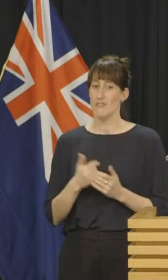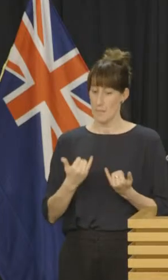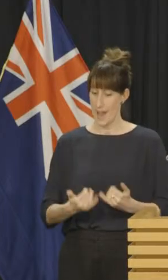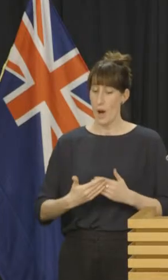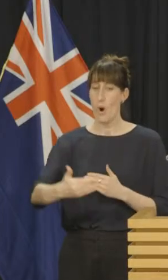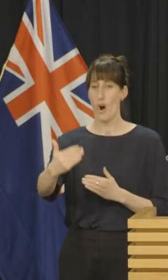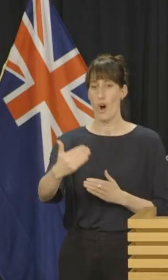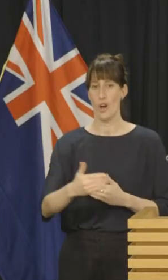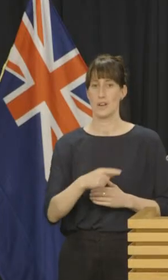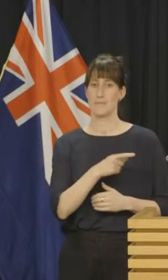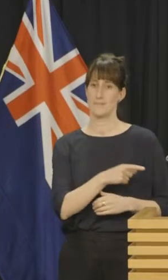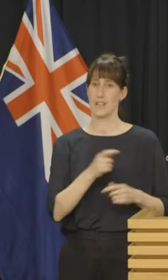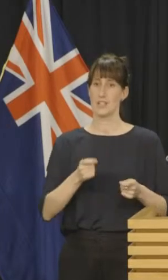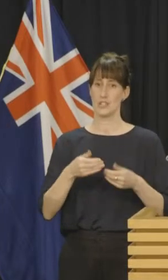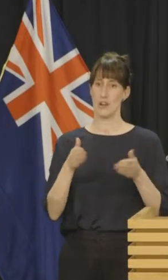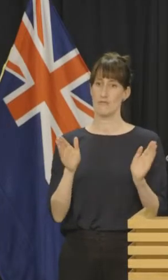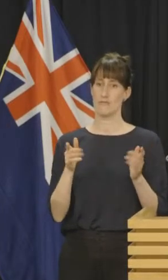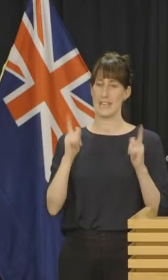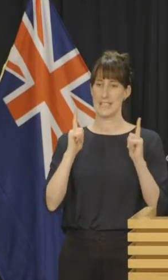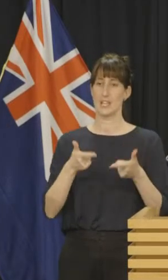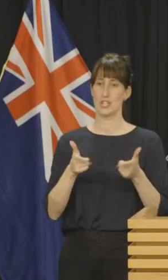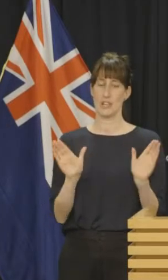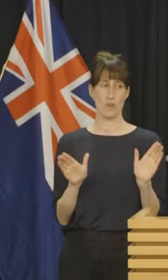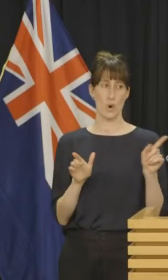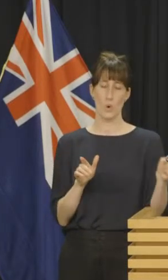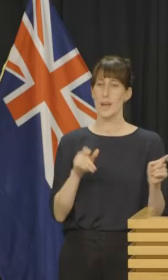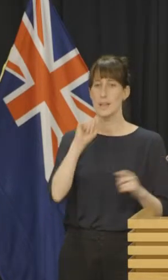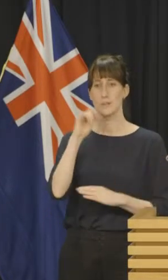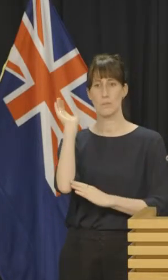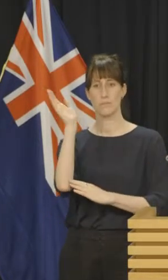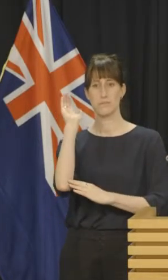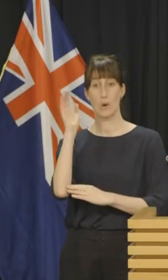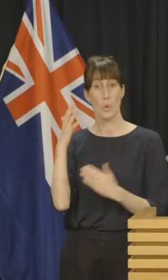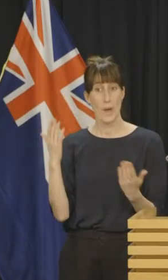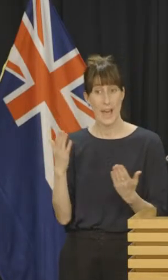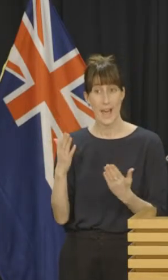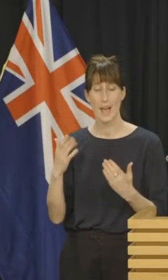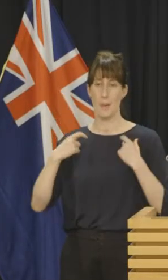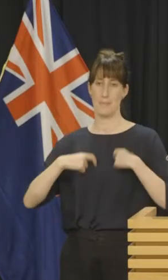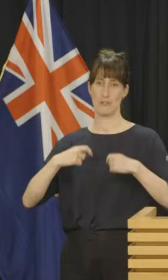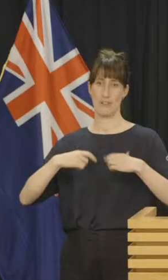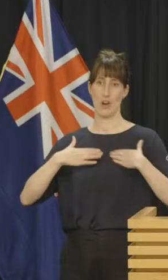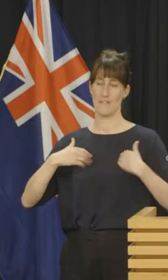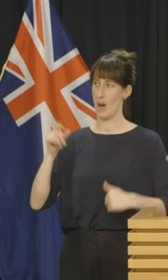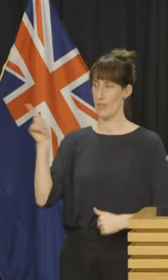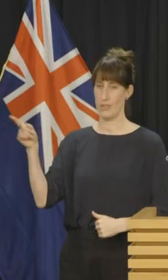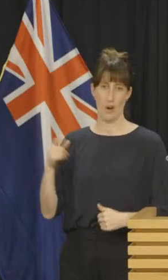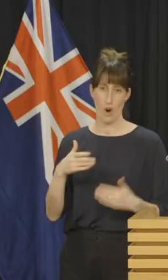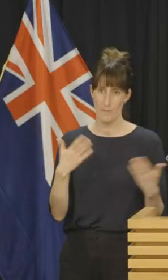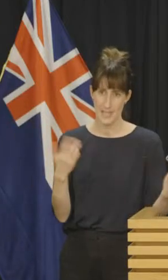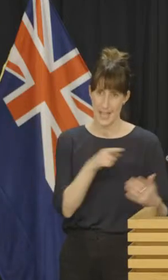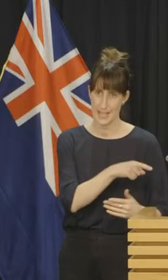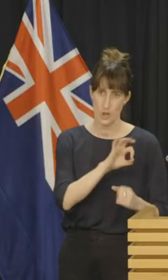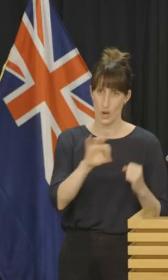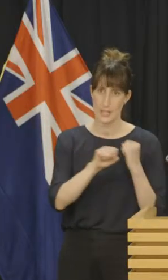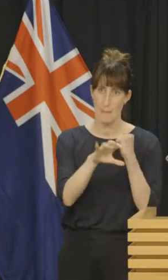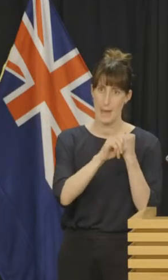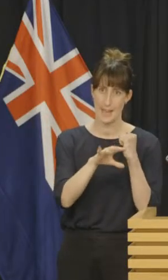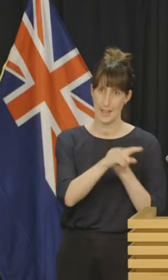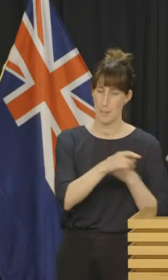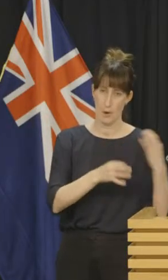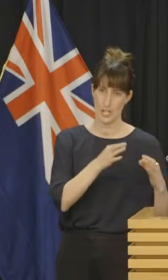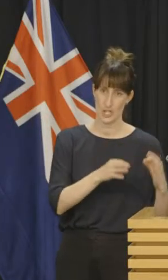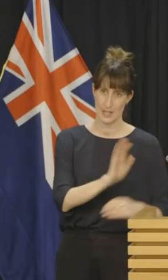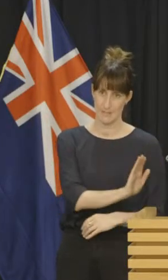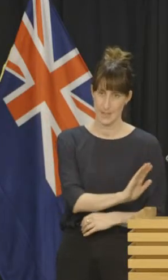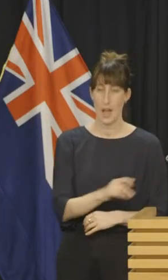Director General will be doing a weekly briefing at the Ministry of Health. He will not be on the campaign trail, obviously. I will be available whilst on the campaign